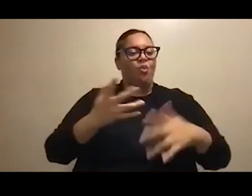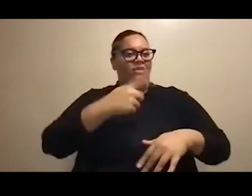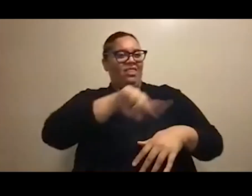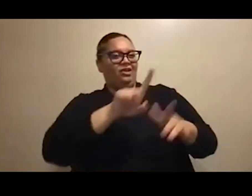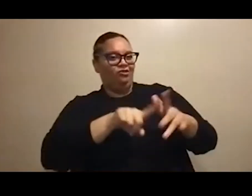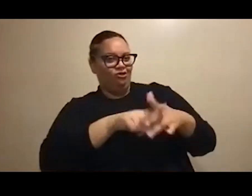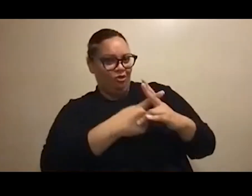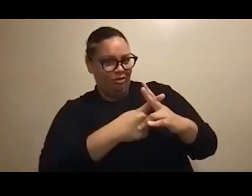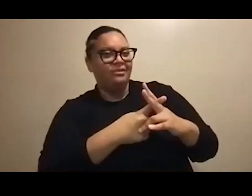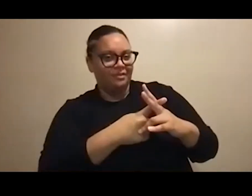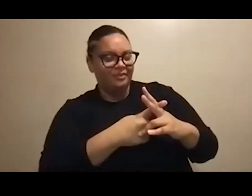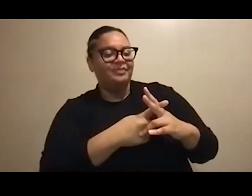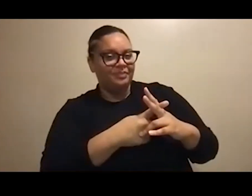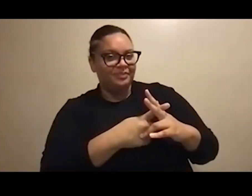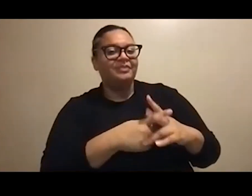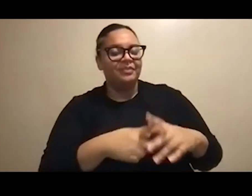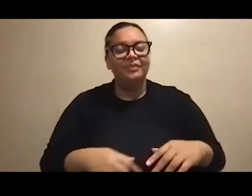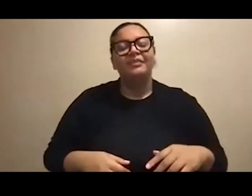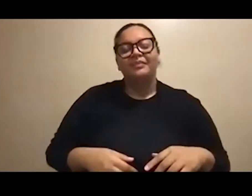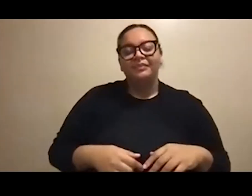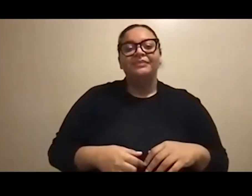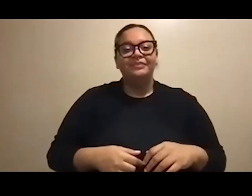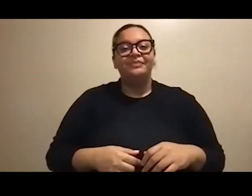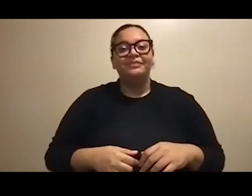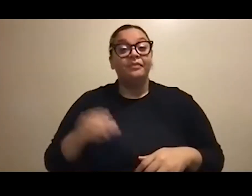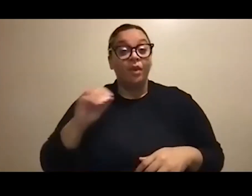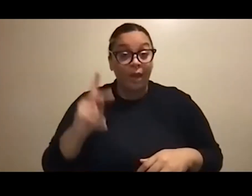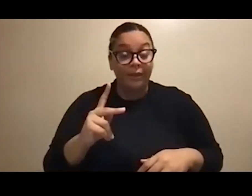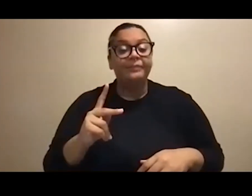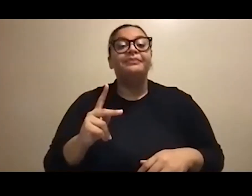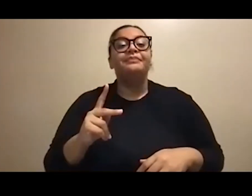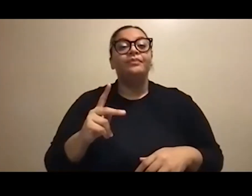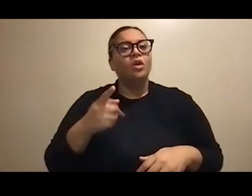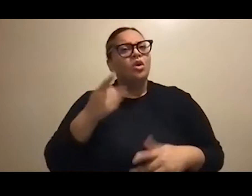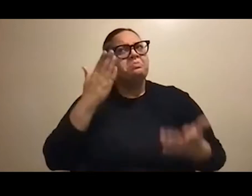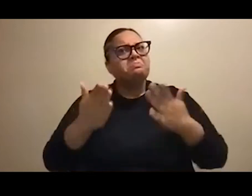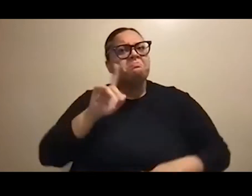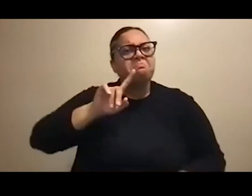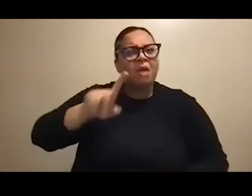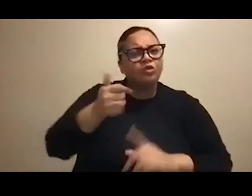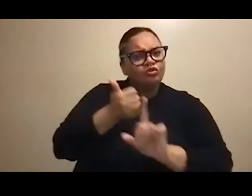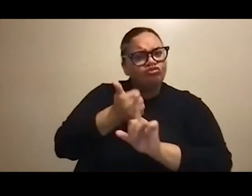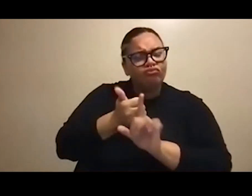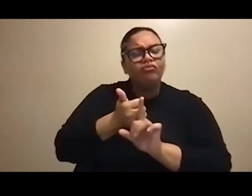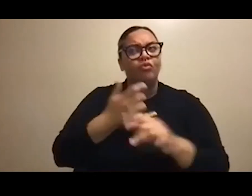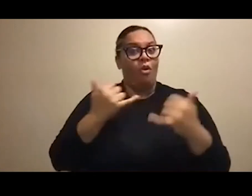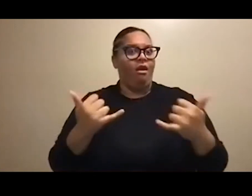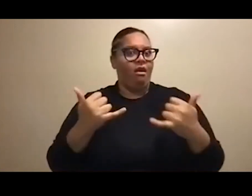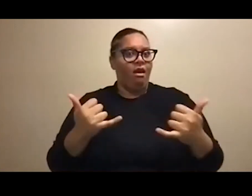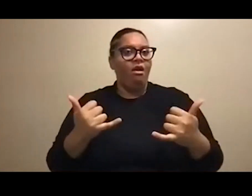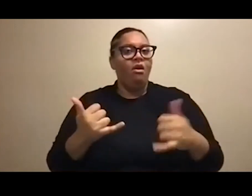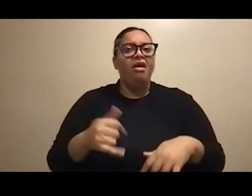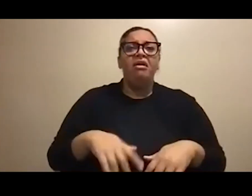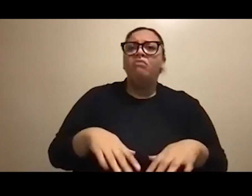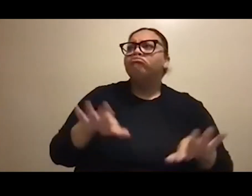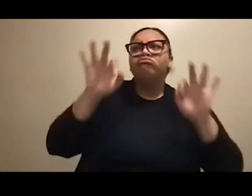this great civic experiment. Okay, so you may be asking yourselves at this point, this is all well and